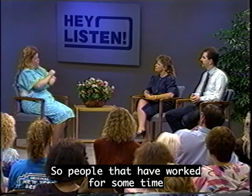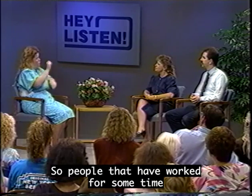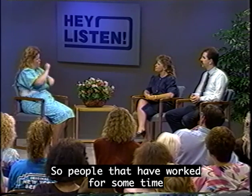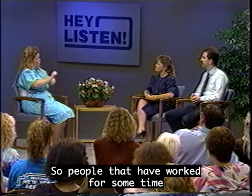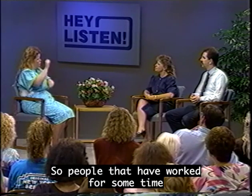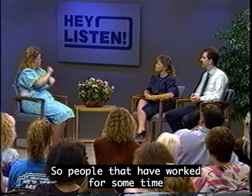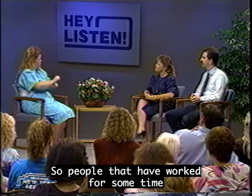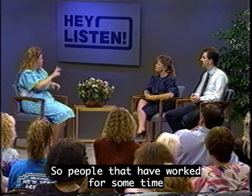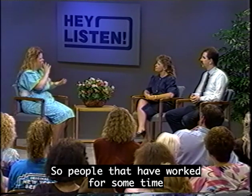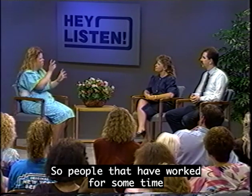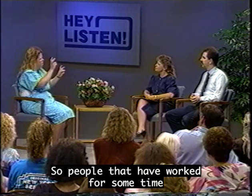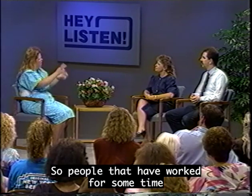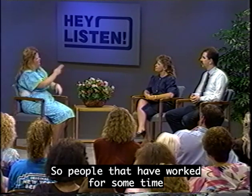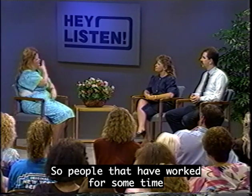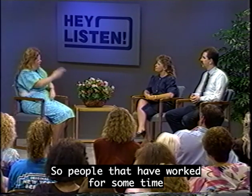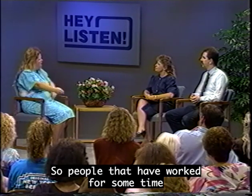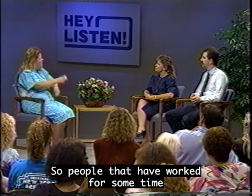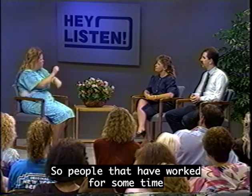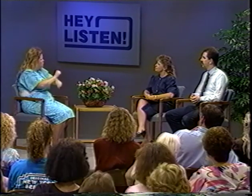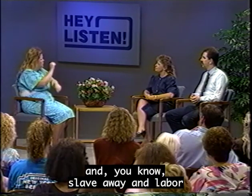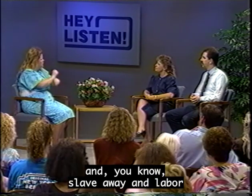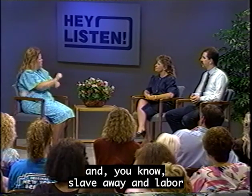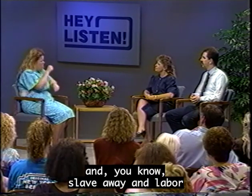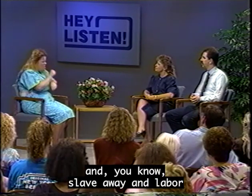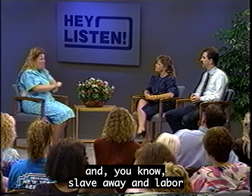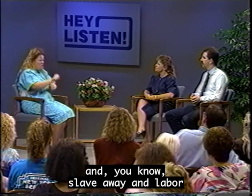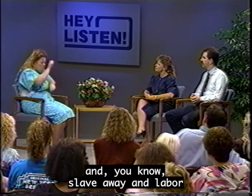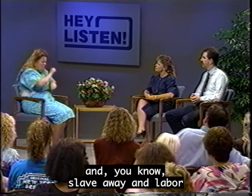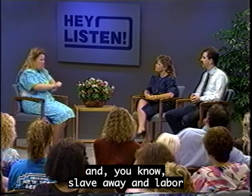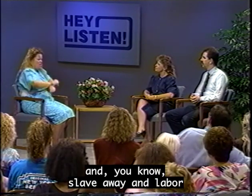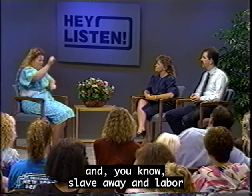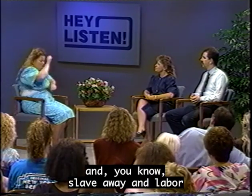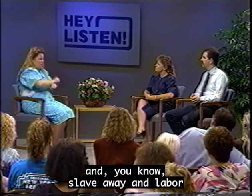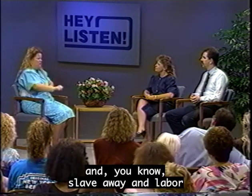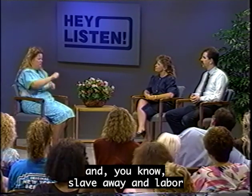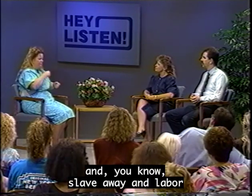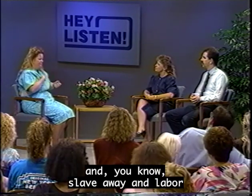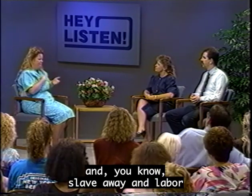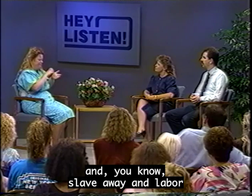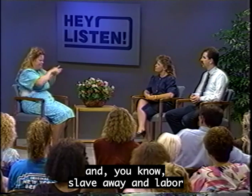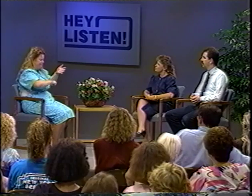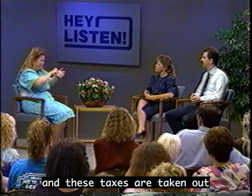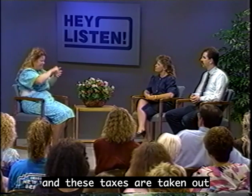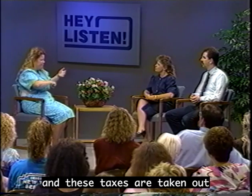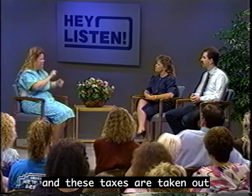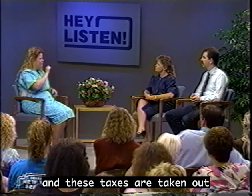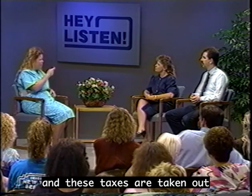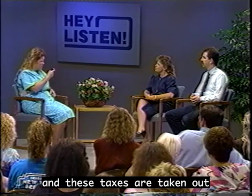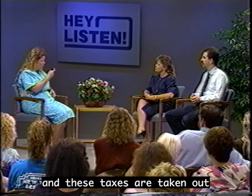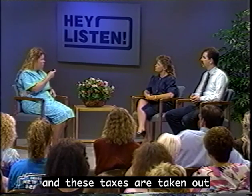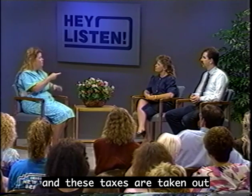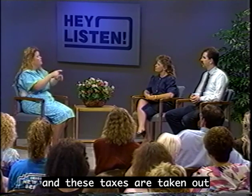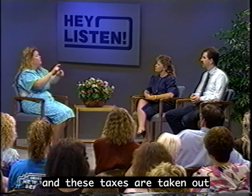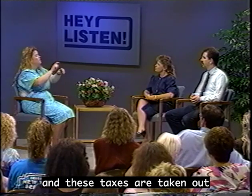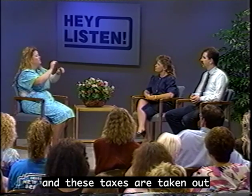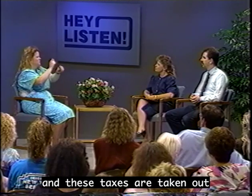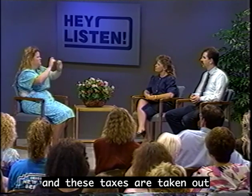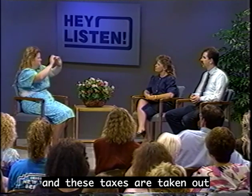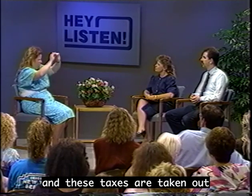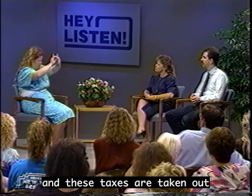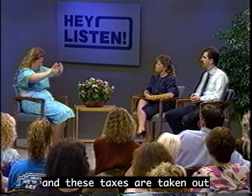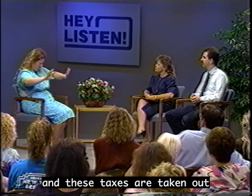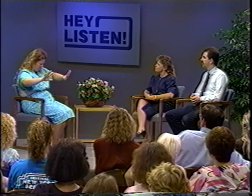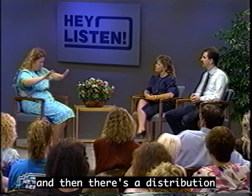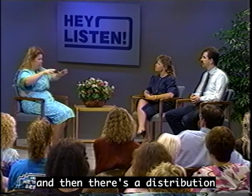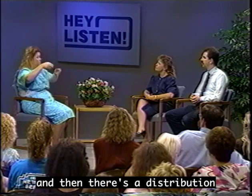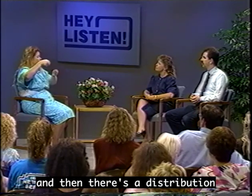So people that have worked for some time and, you know, slave away in labor, and these taxes are